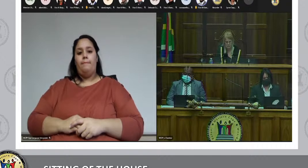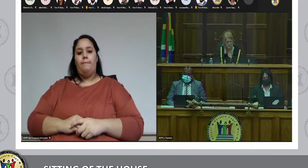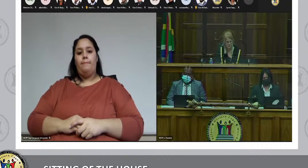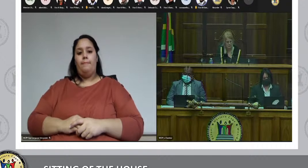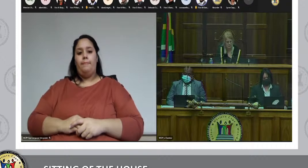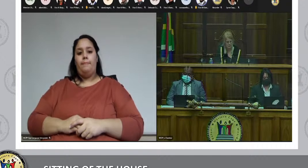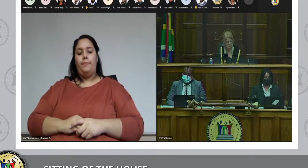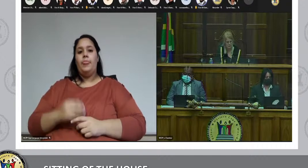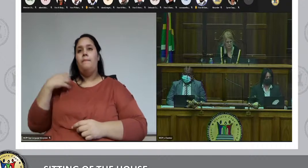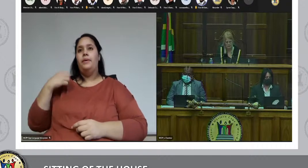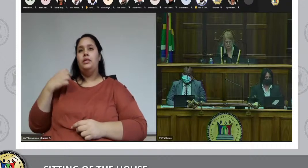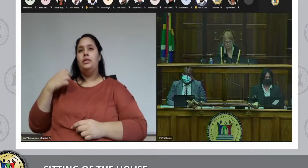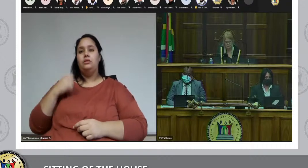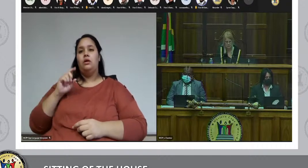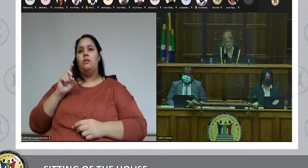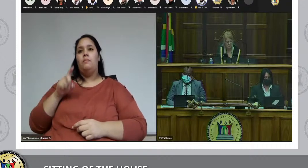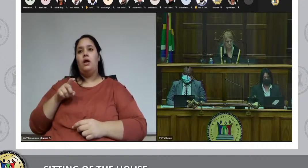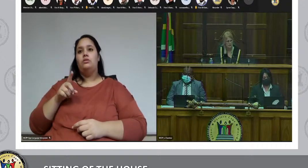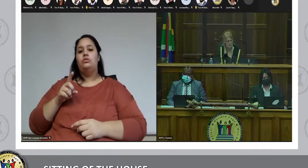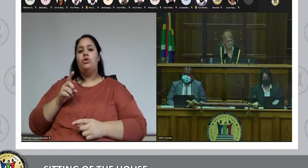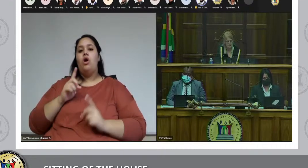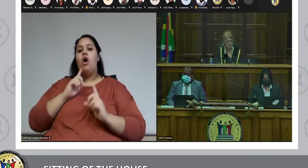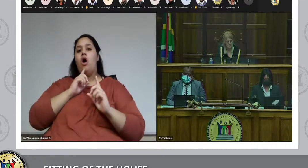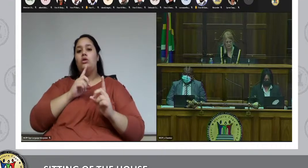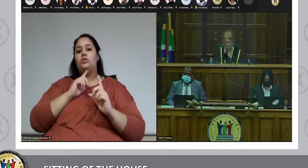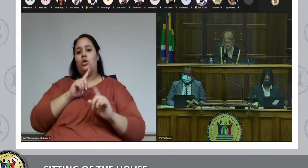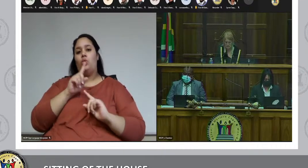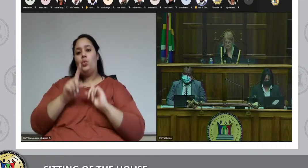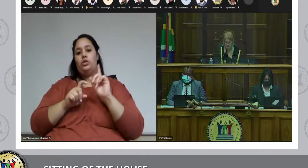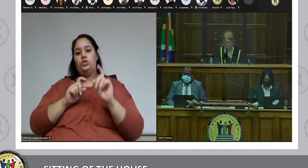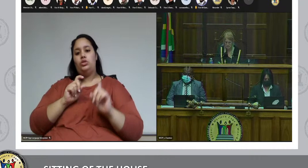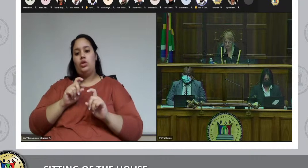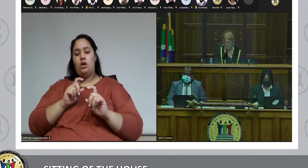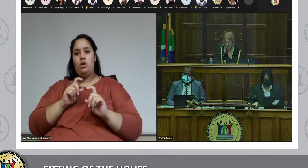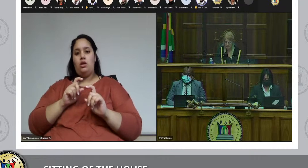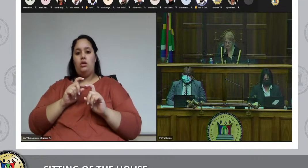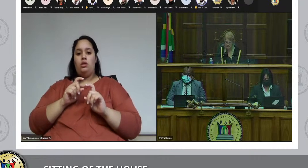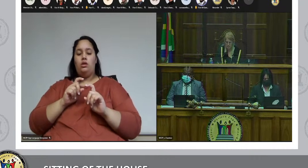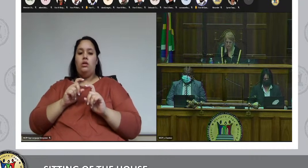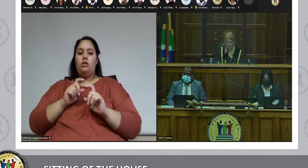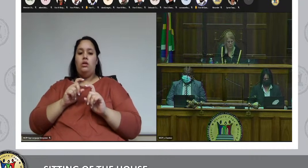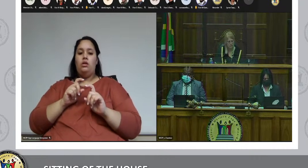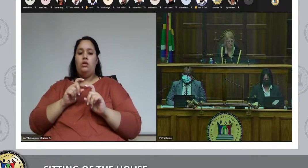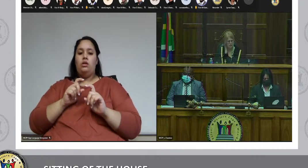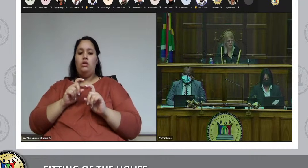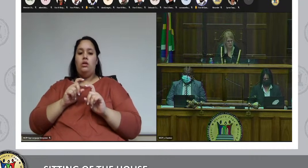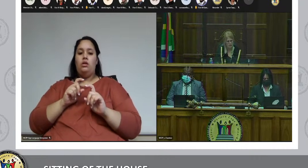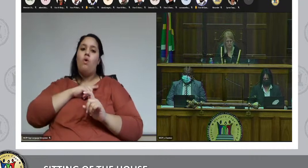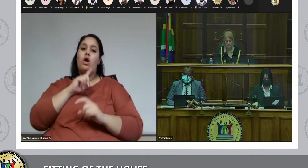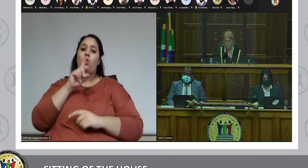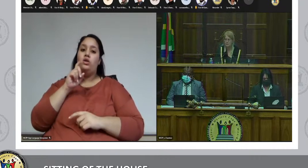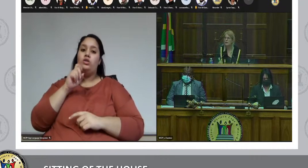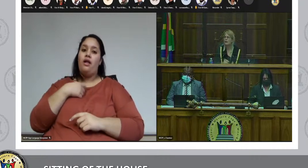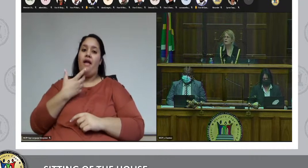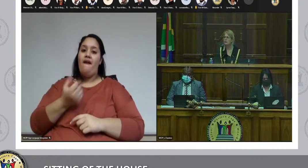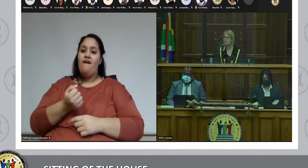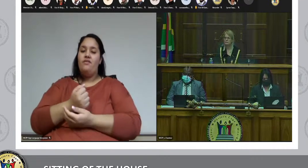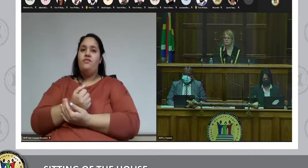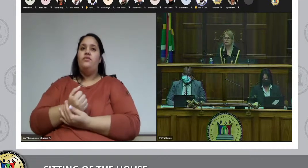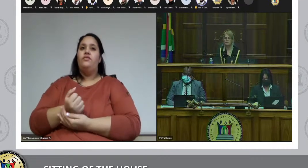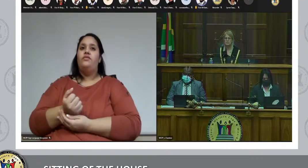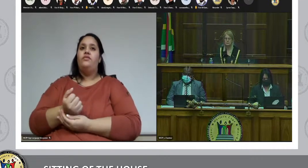the minister could start answering the questions than analyzing them, because the question now that I have, Deputy Speaker,